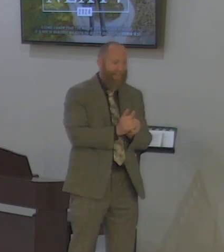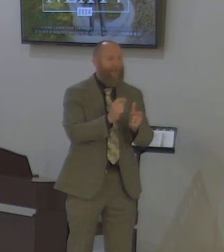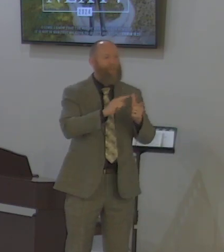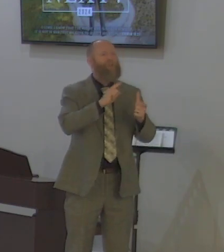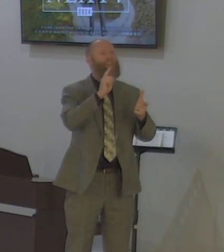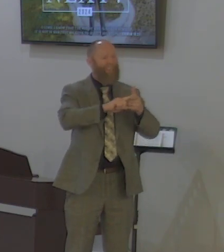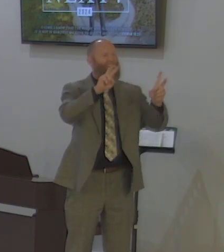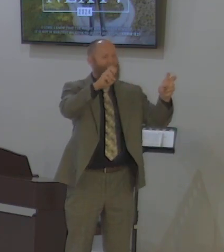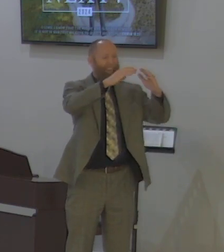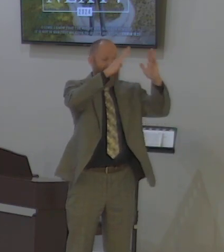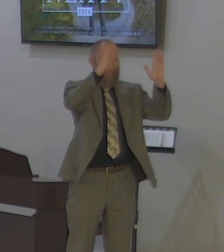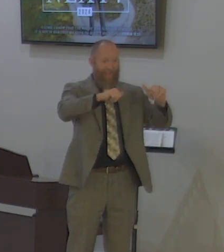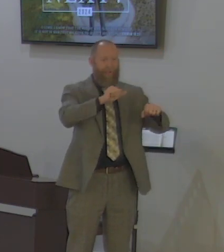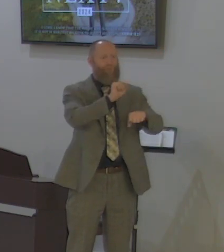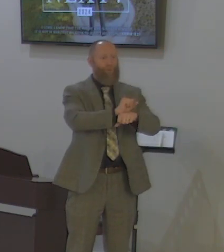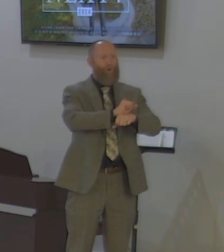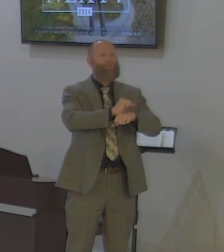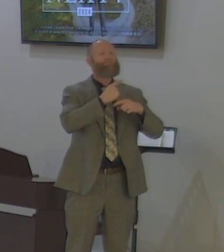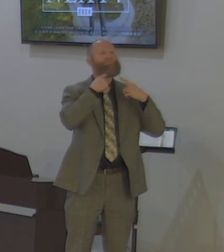out of front doors.